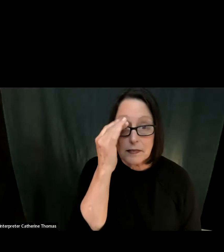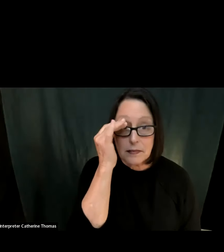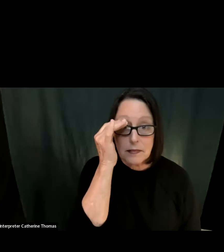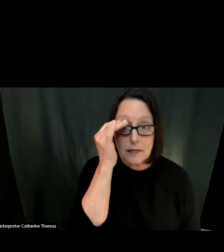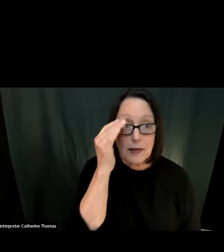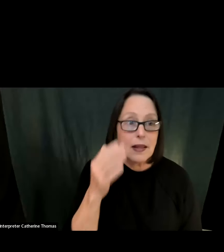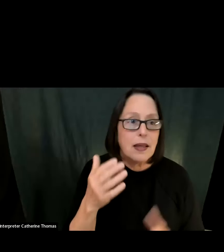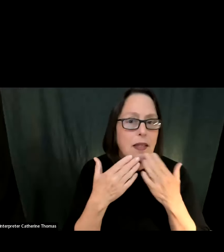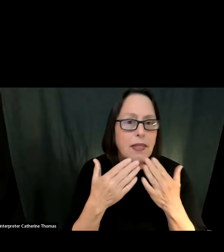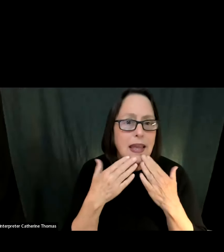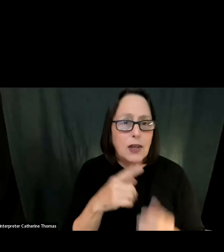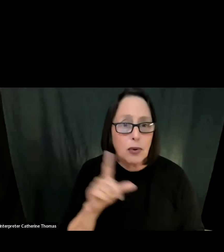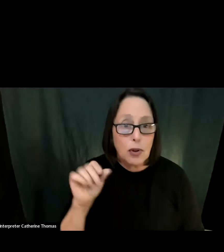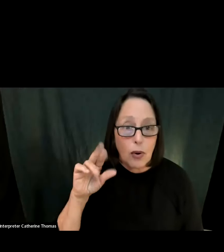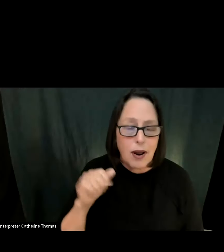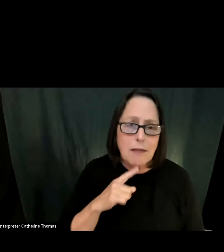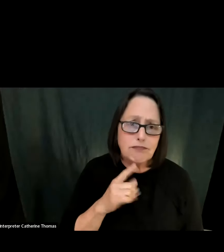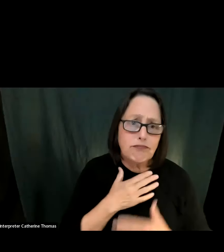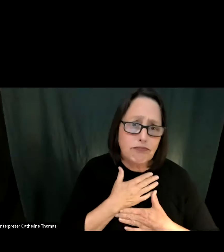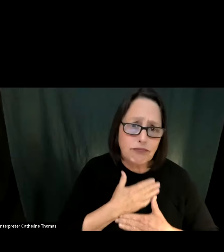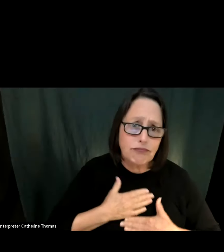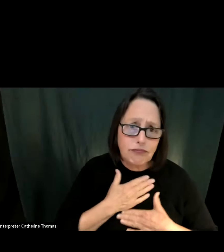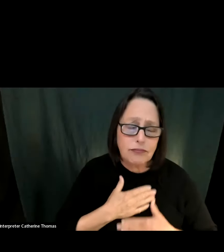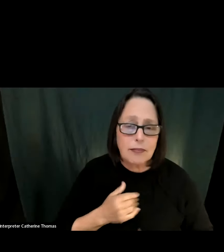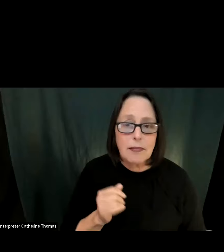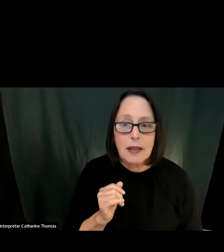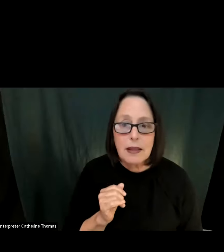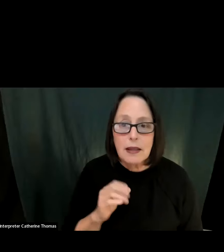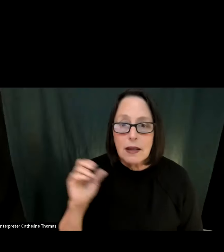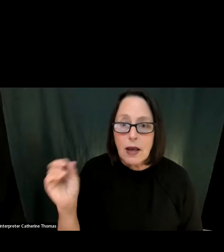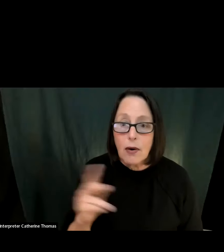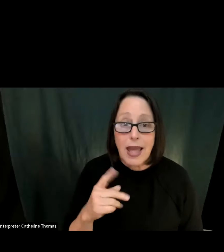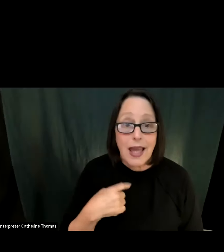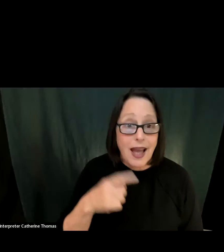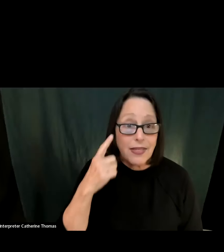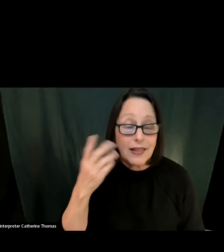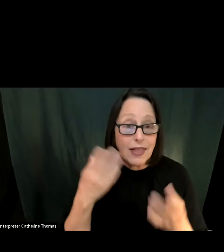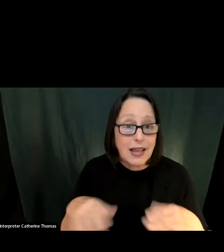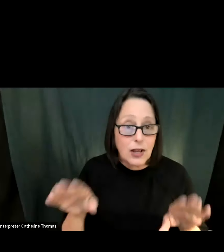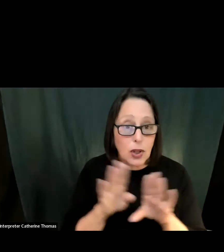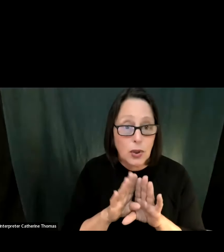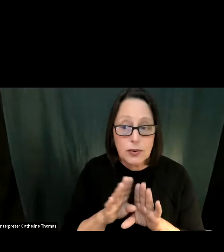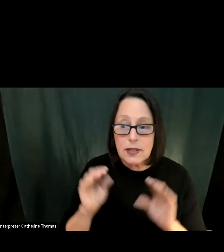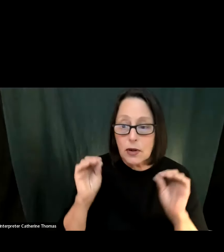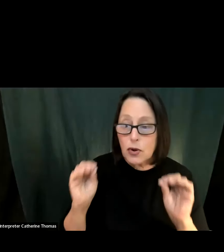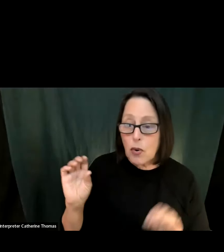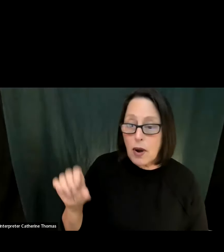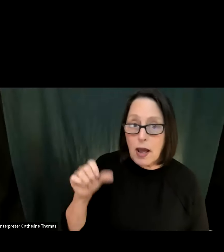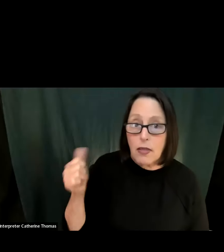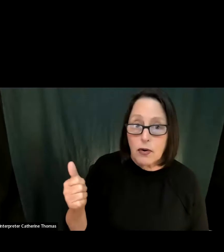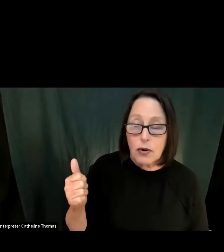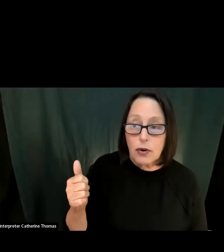Thank you, Laura. Appreciate it. All right, I think that concludes. I don't have any other